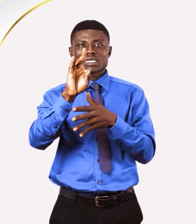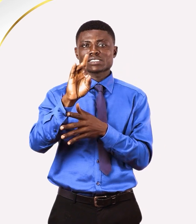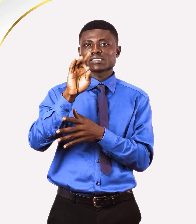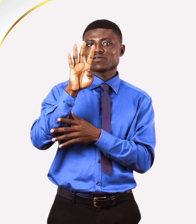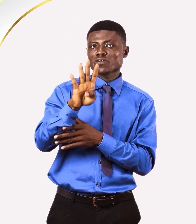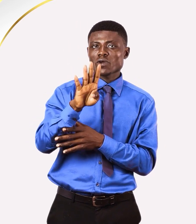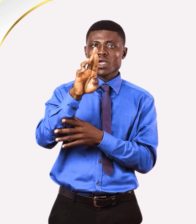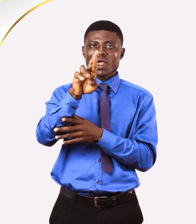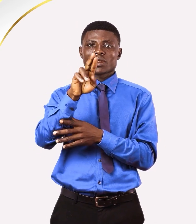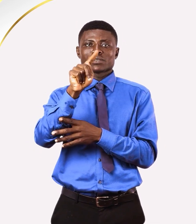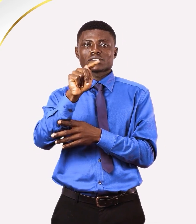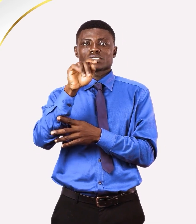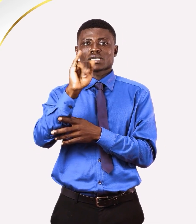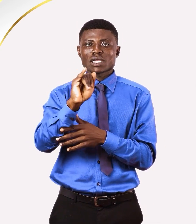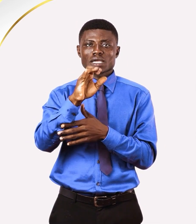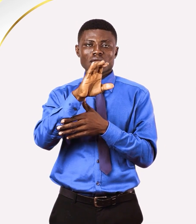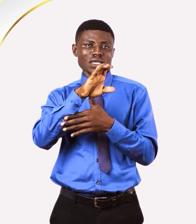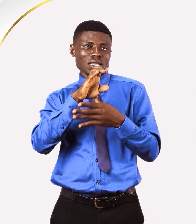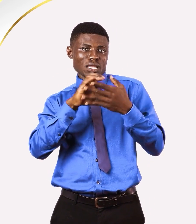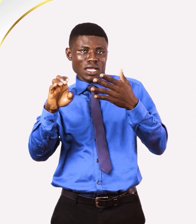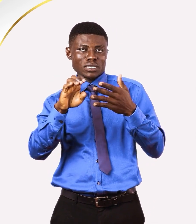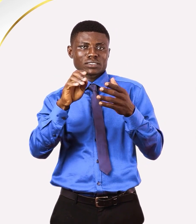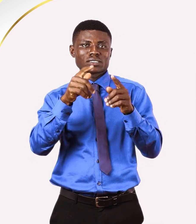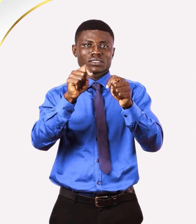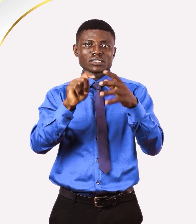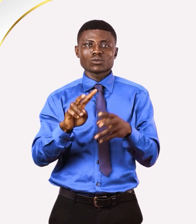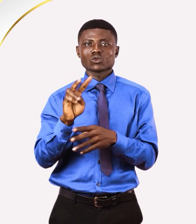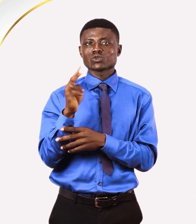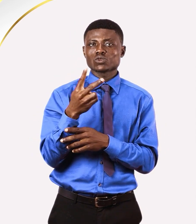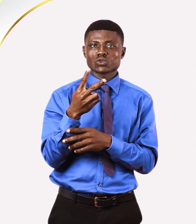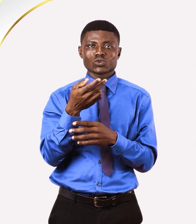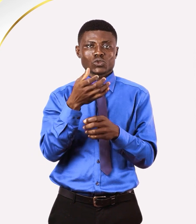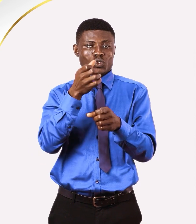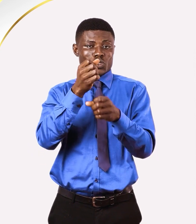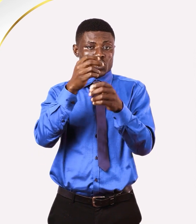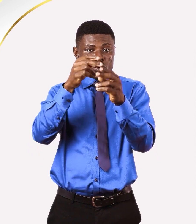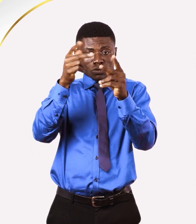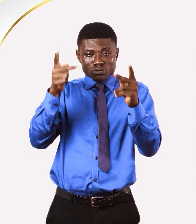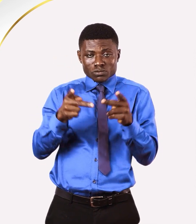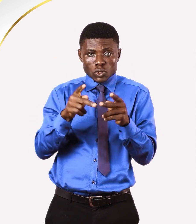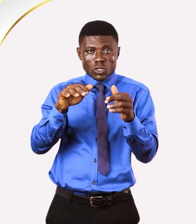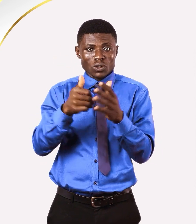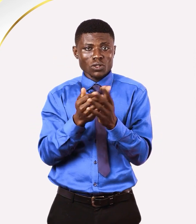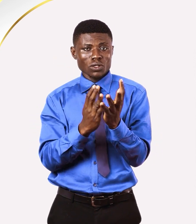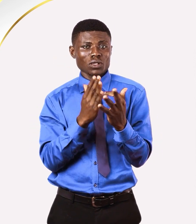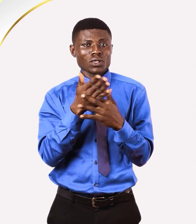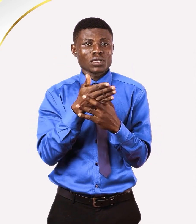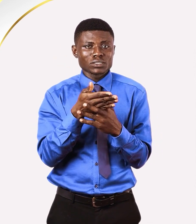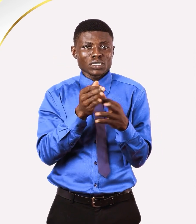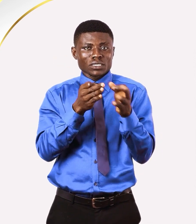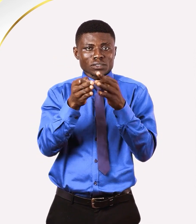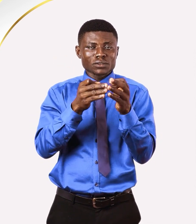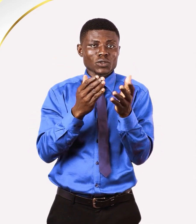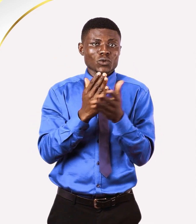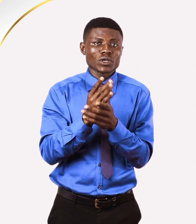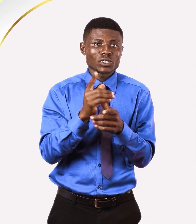Section 84 of the RTI Act. Table 2. Glossary. Term.